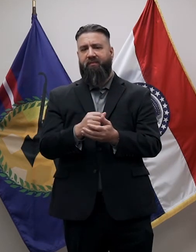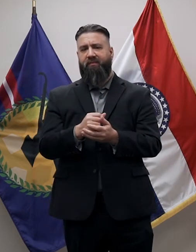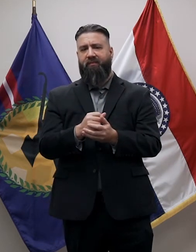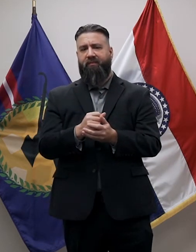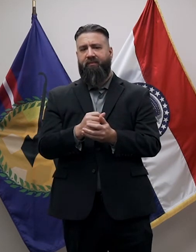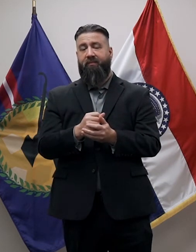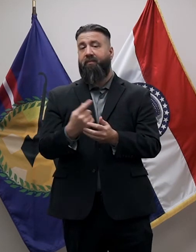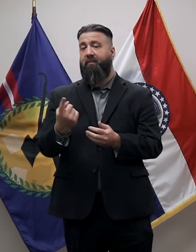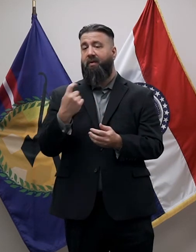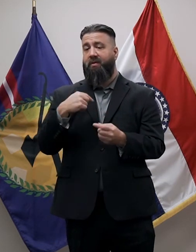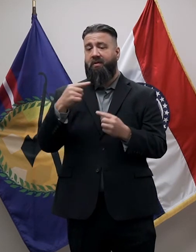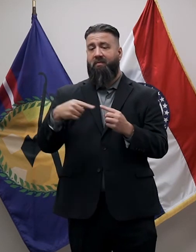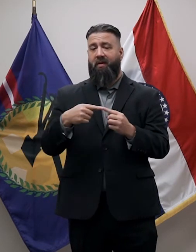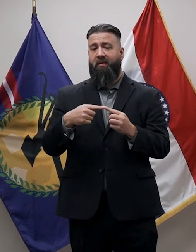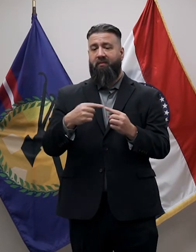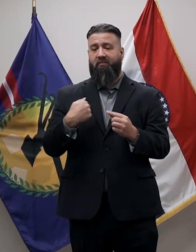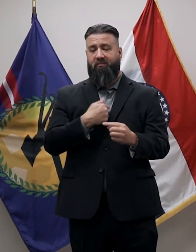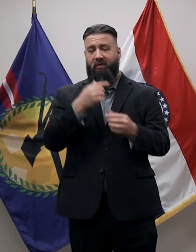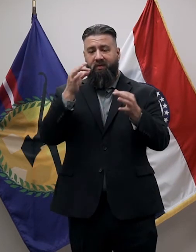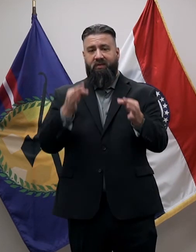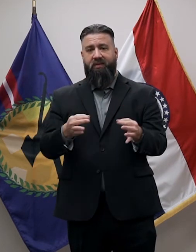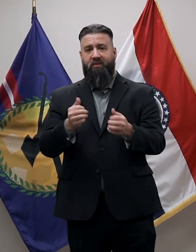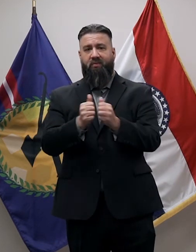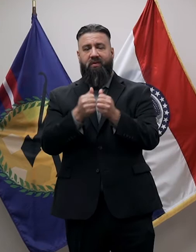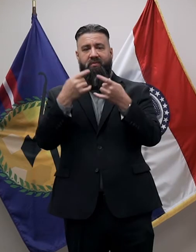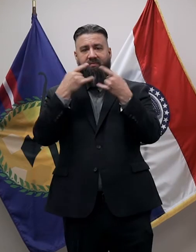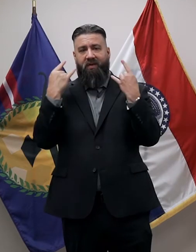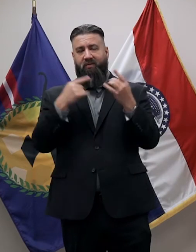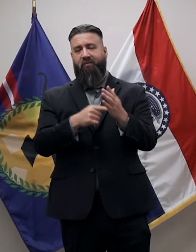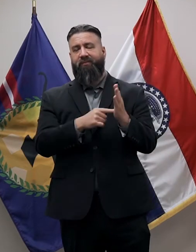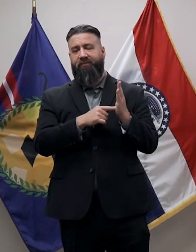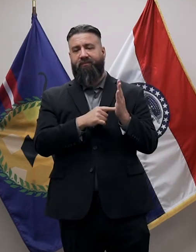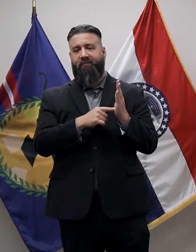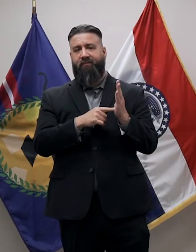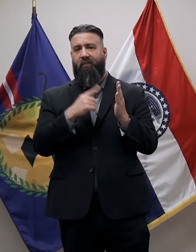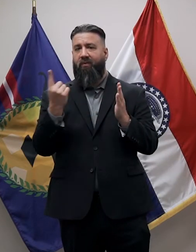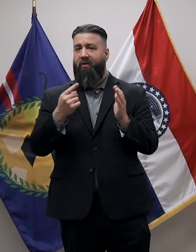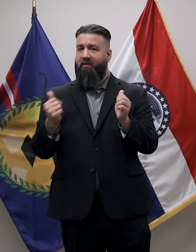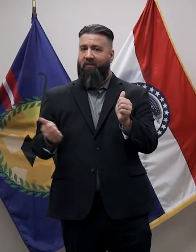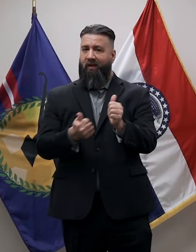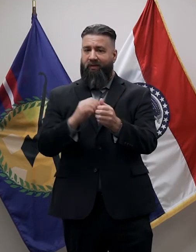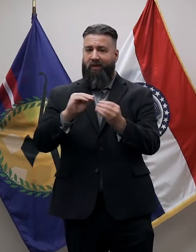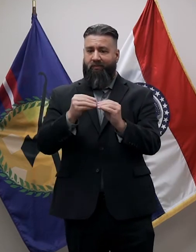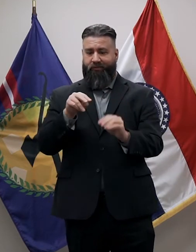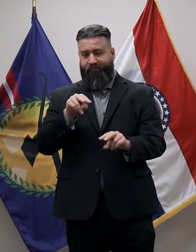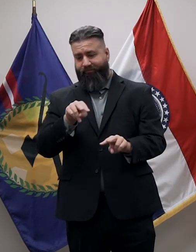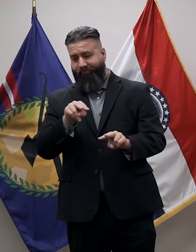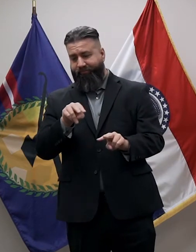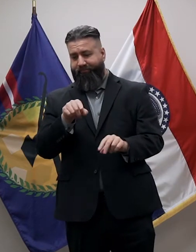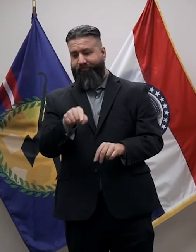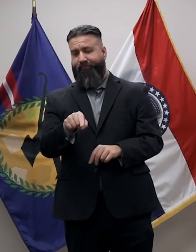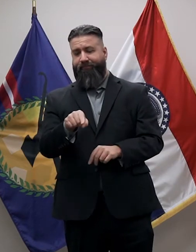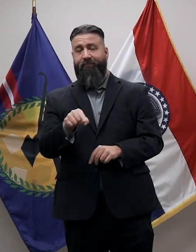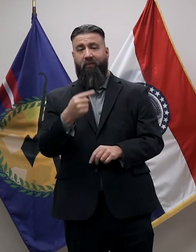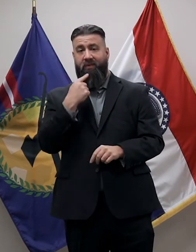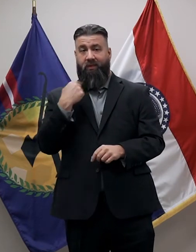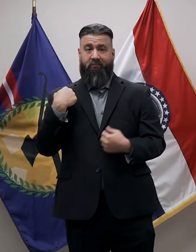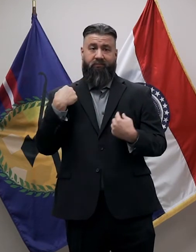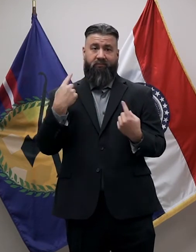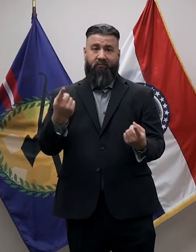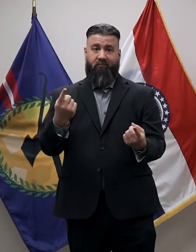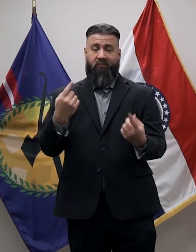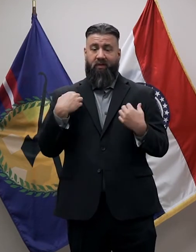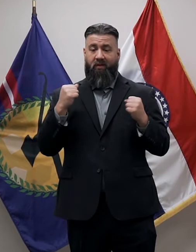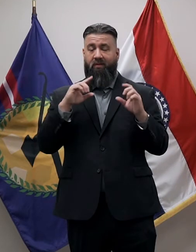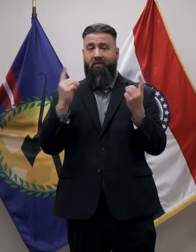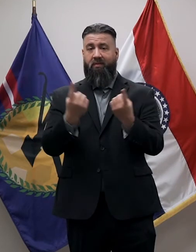the question is about our decision when to end the mask mandate. We've always followed the metrics, and we've said from the beginning, our health department said from the